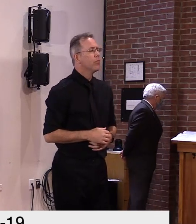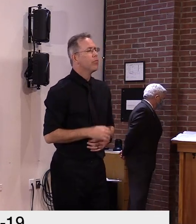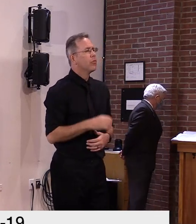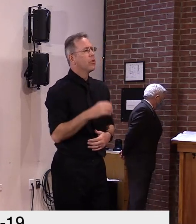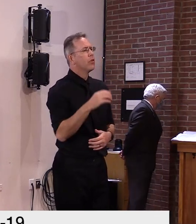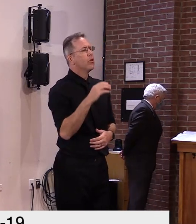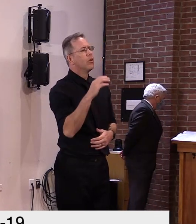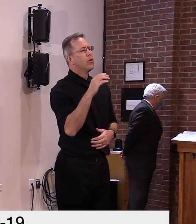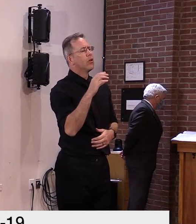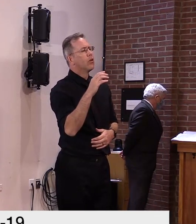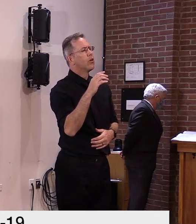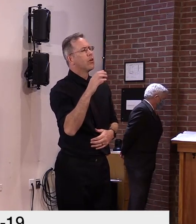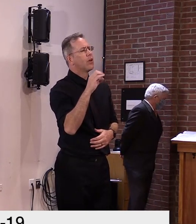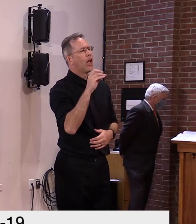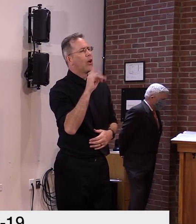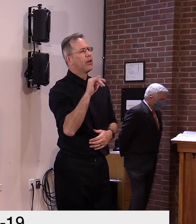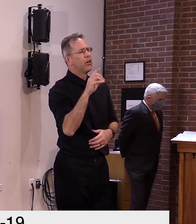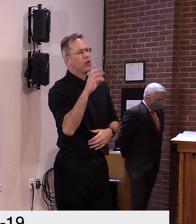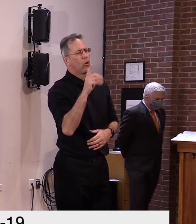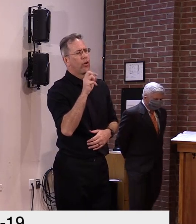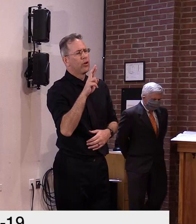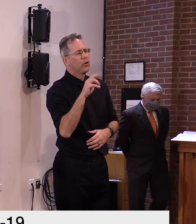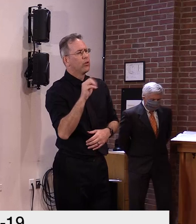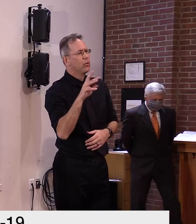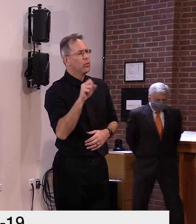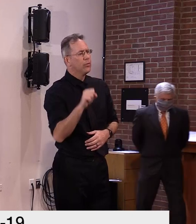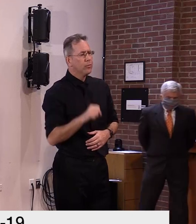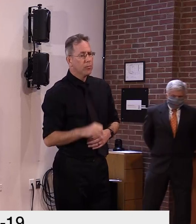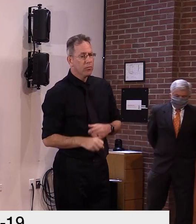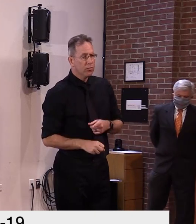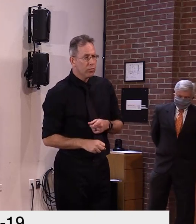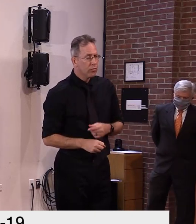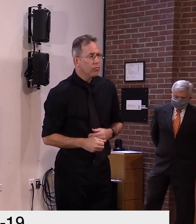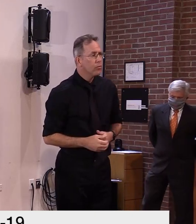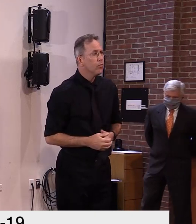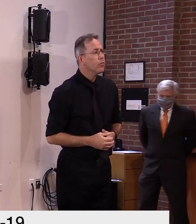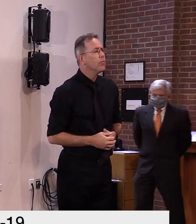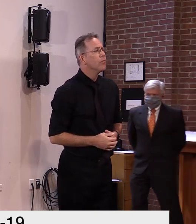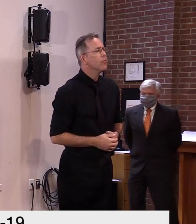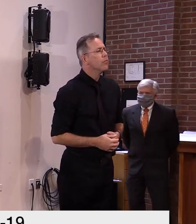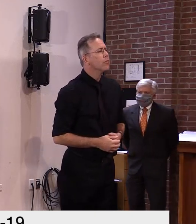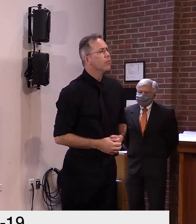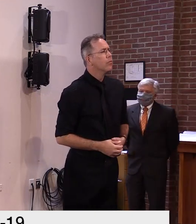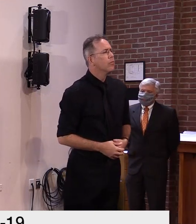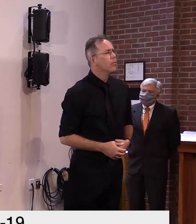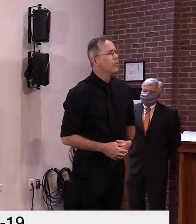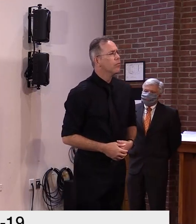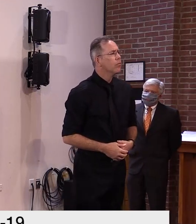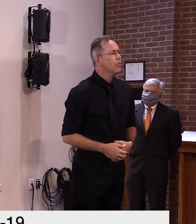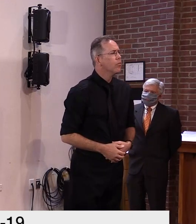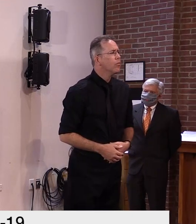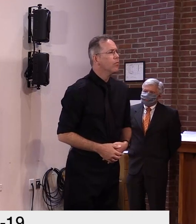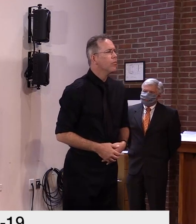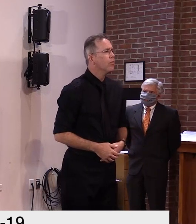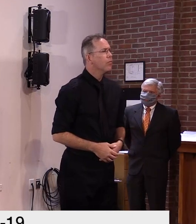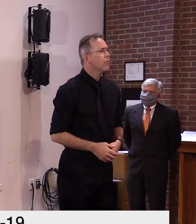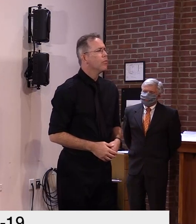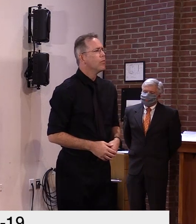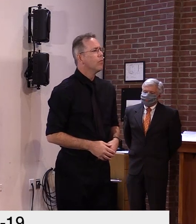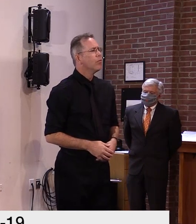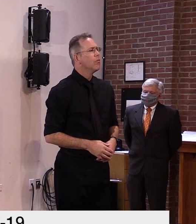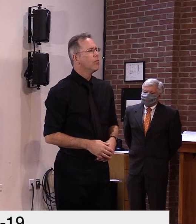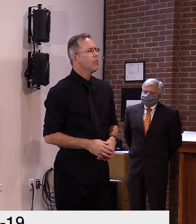Good morning. I think this question is either for Secretary Smith or Dr. Levine, or maybe even a